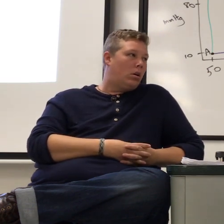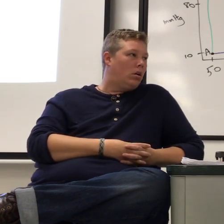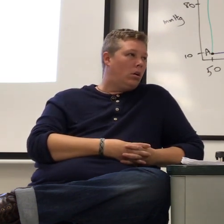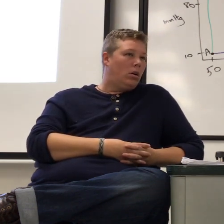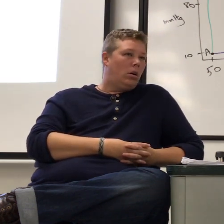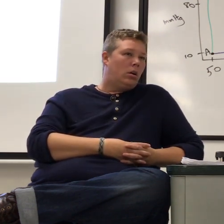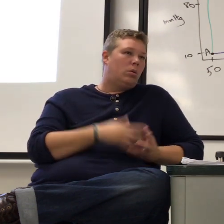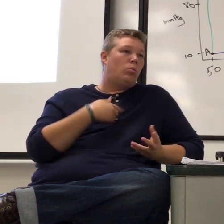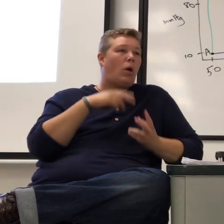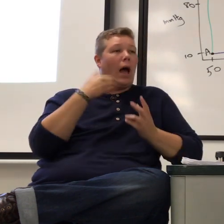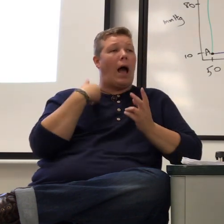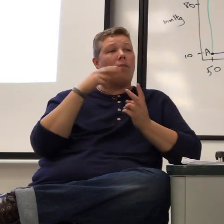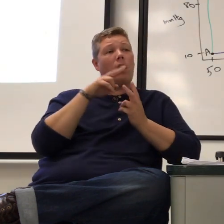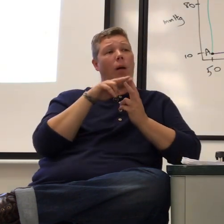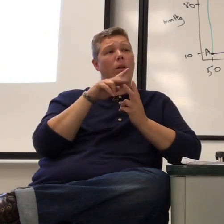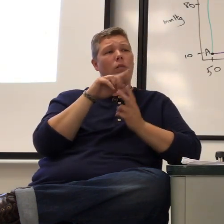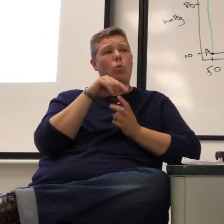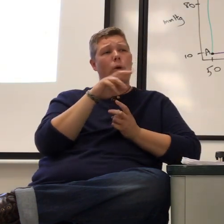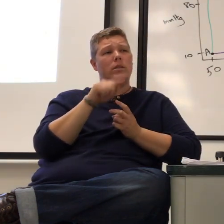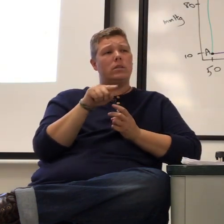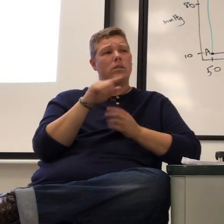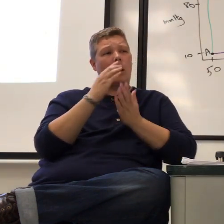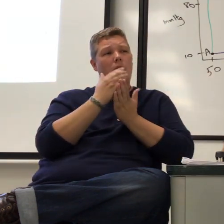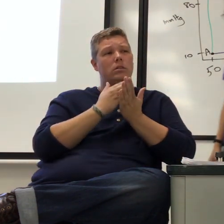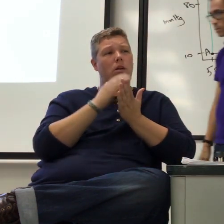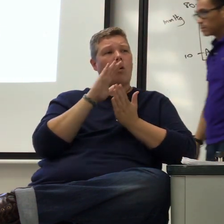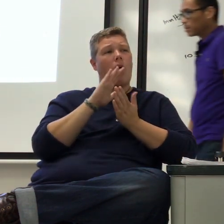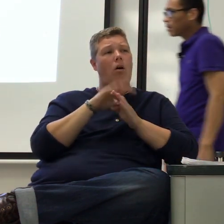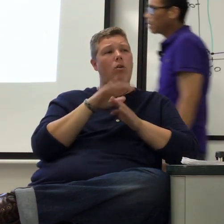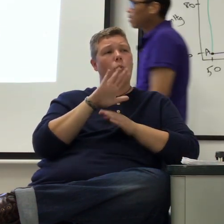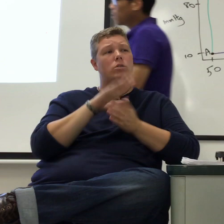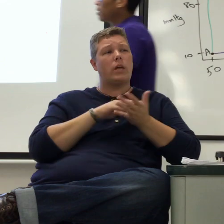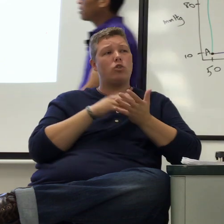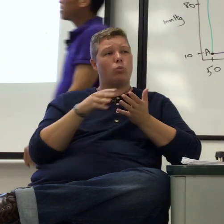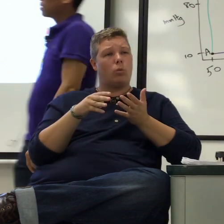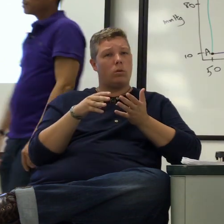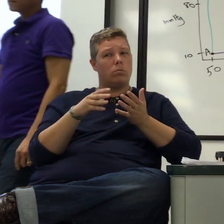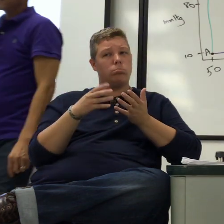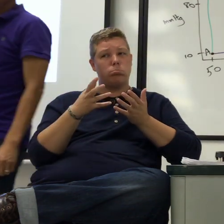You have a couple of quizzes listed on your schedule.